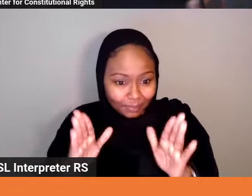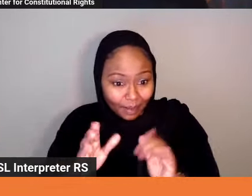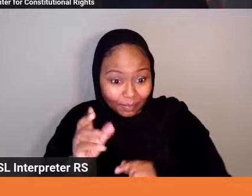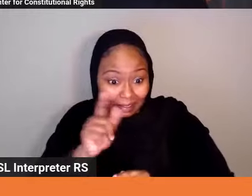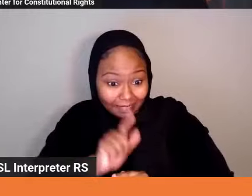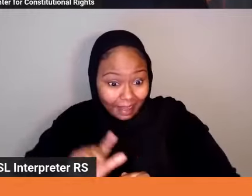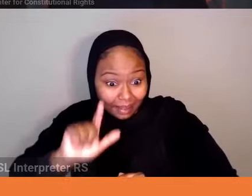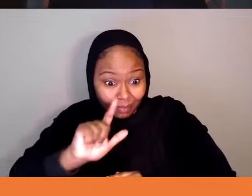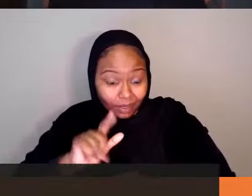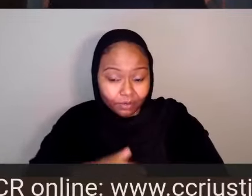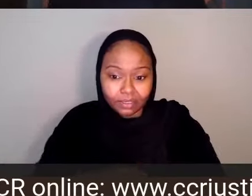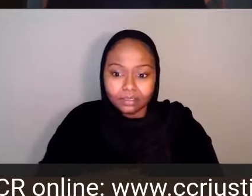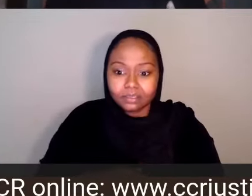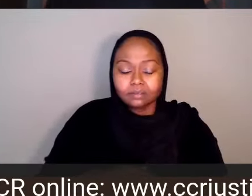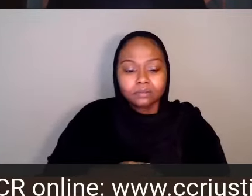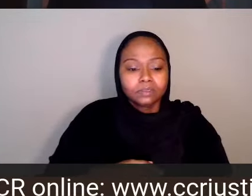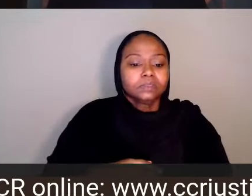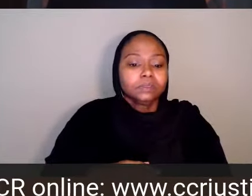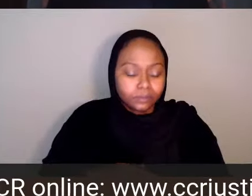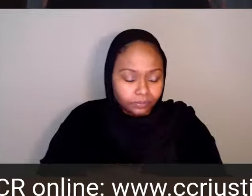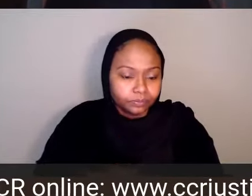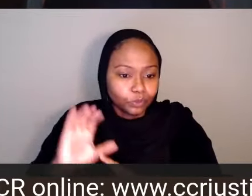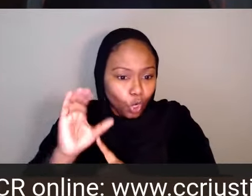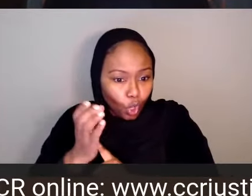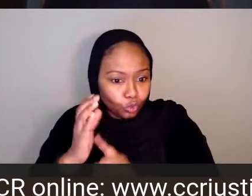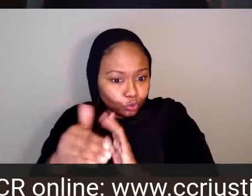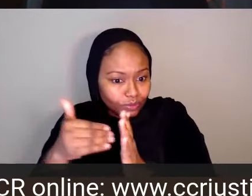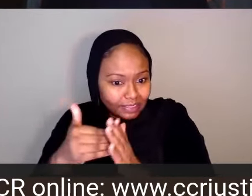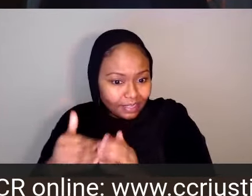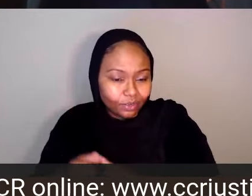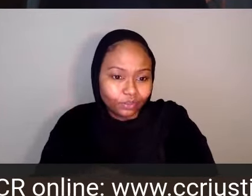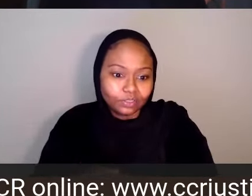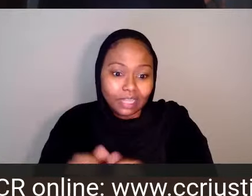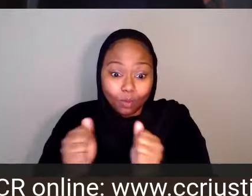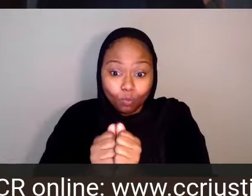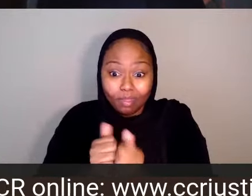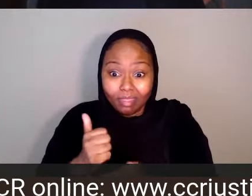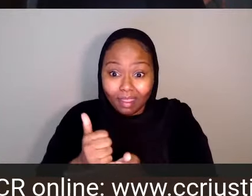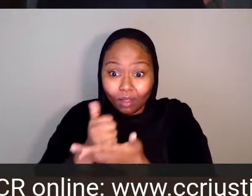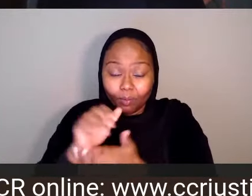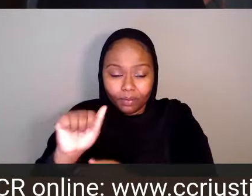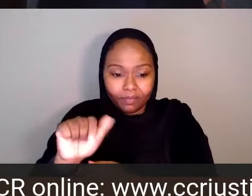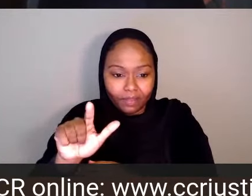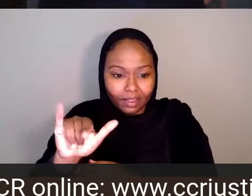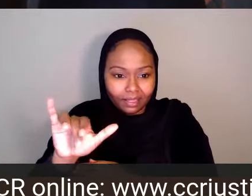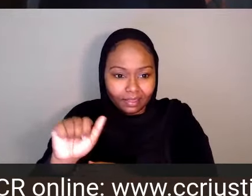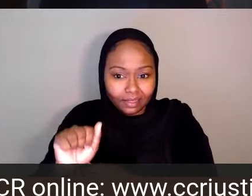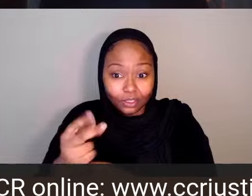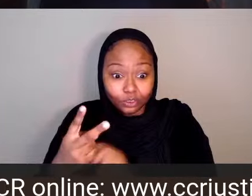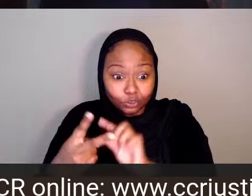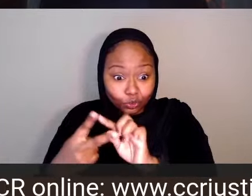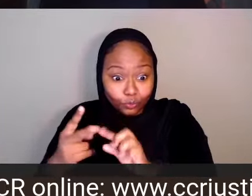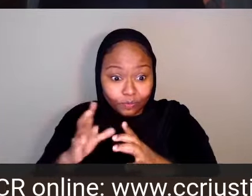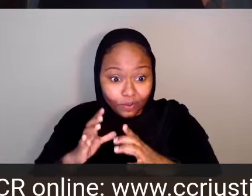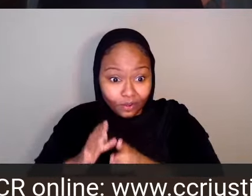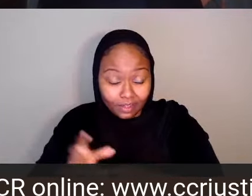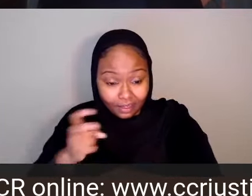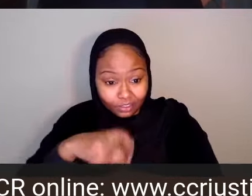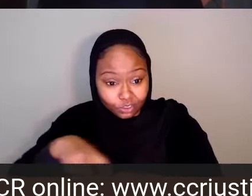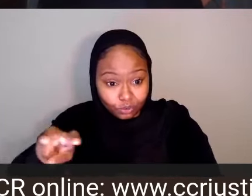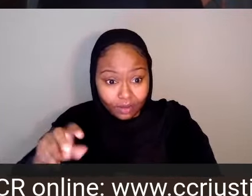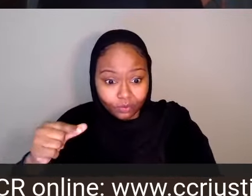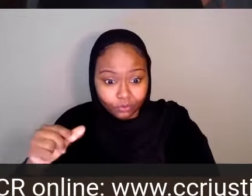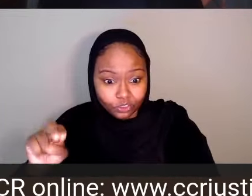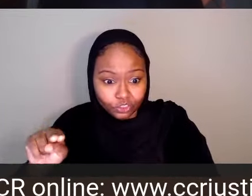United States and around the world. And with the help of Aliyah, two of our clients traveled to Geneva at